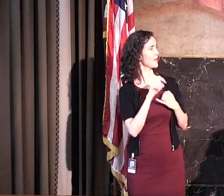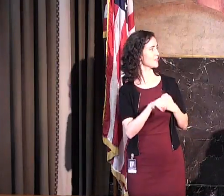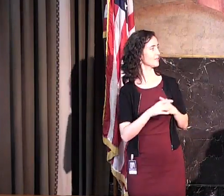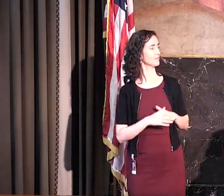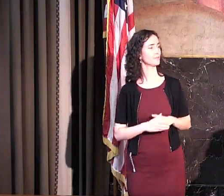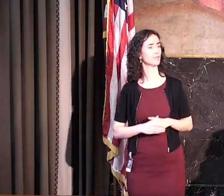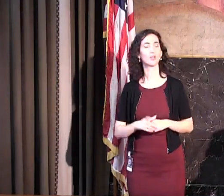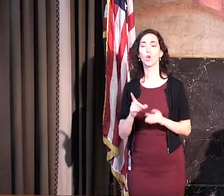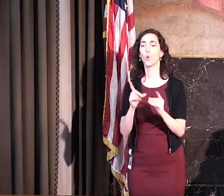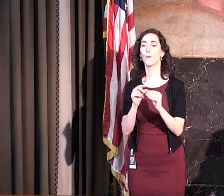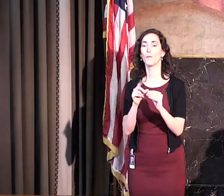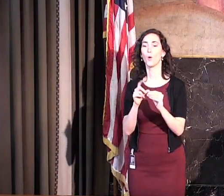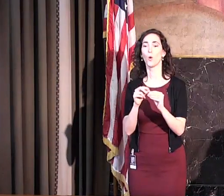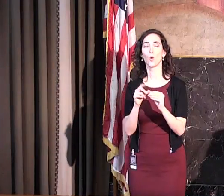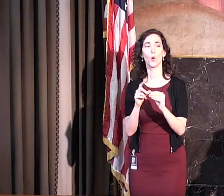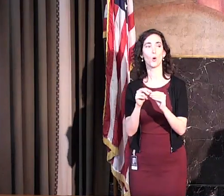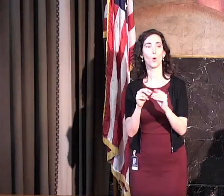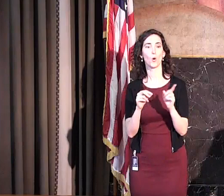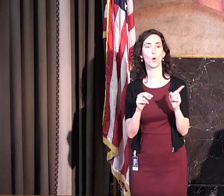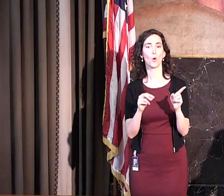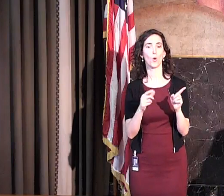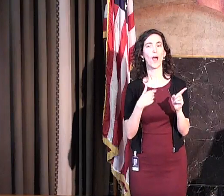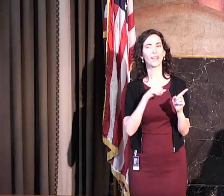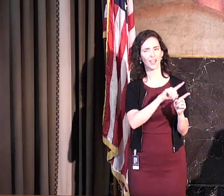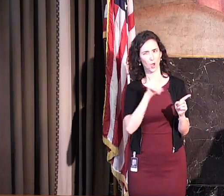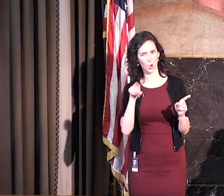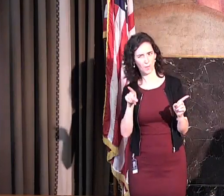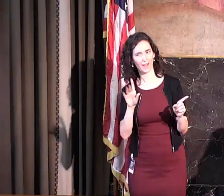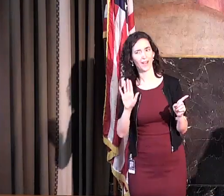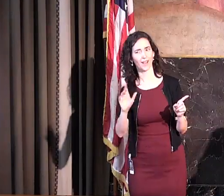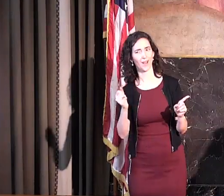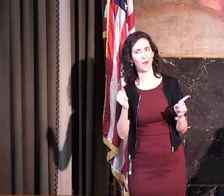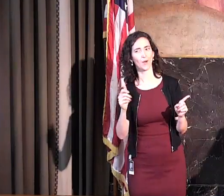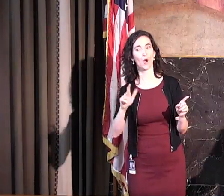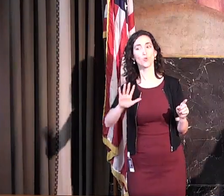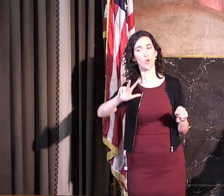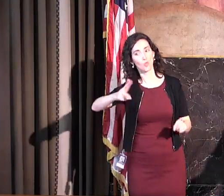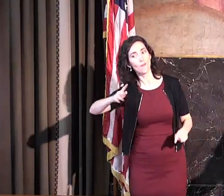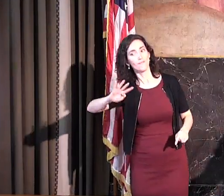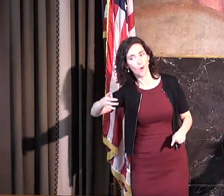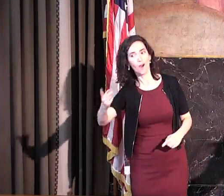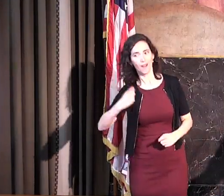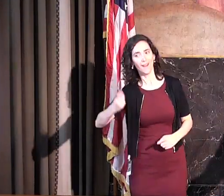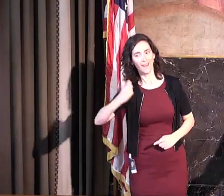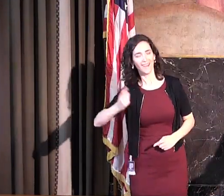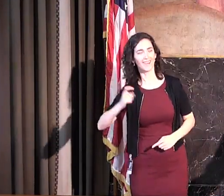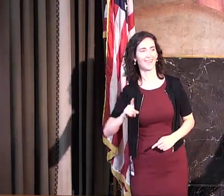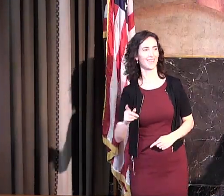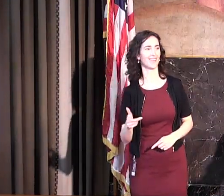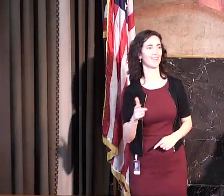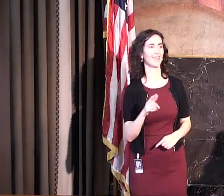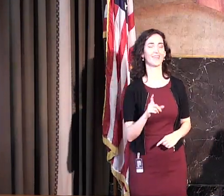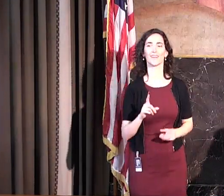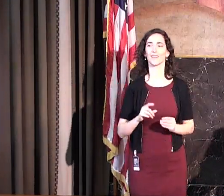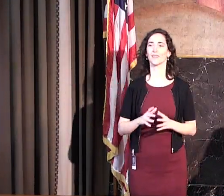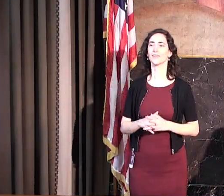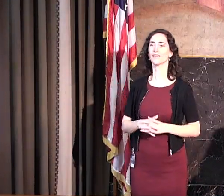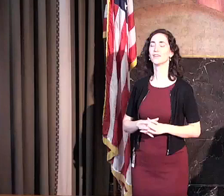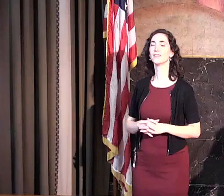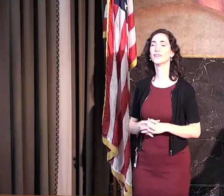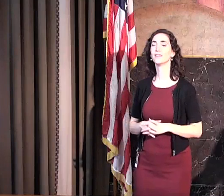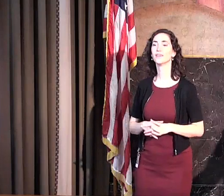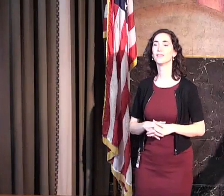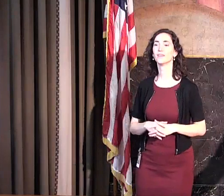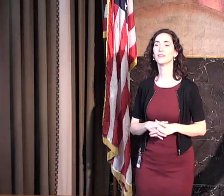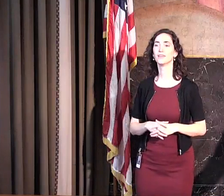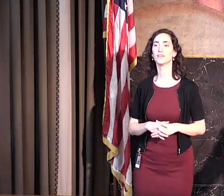We got one more, and I can go back here, but it's going to be his third or fourth question. Okay, go ahead. I just want